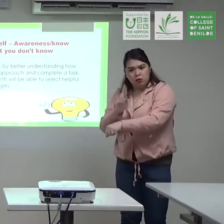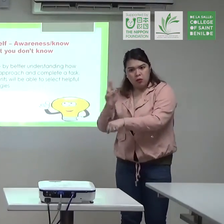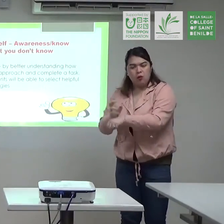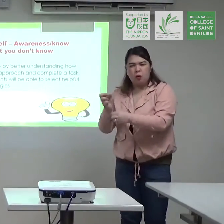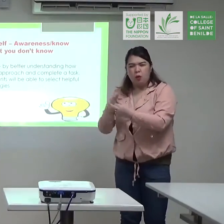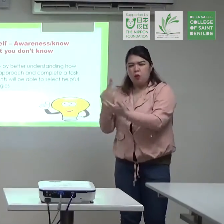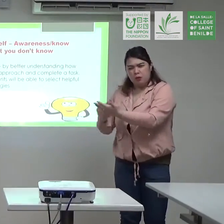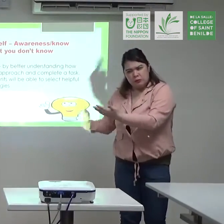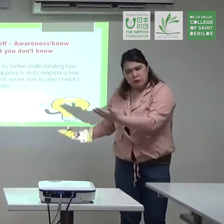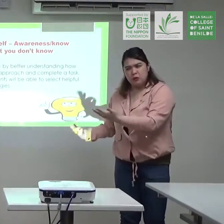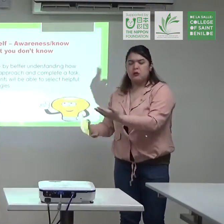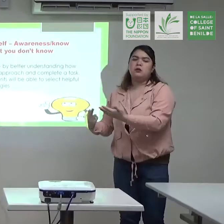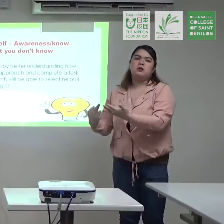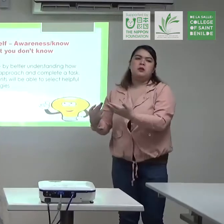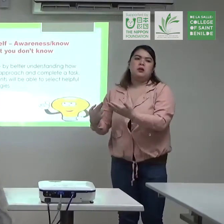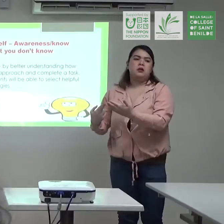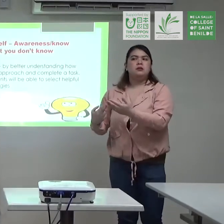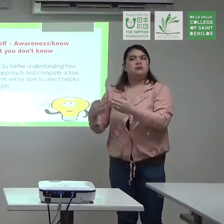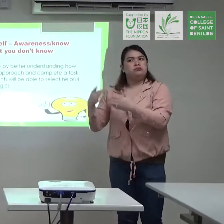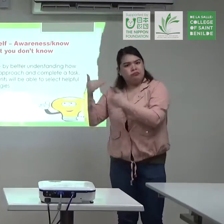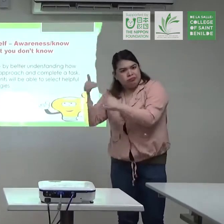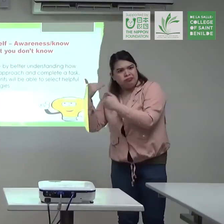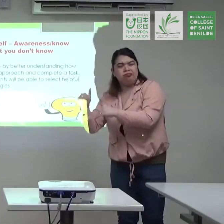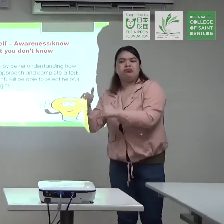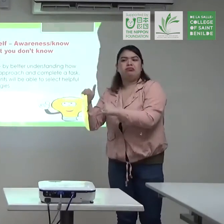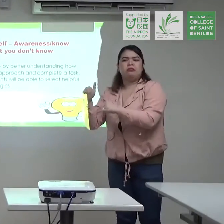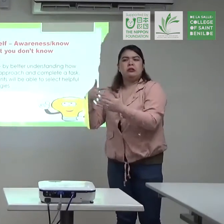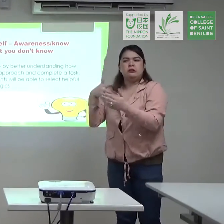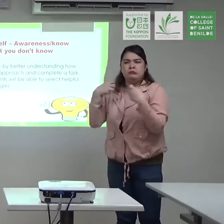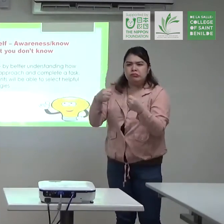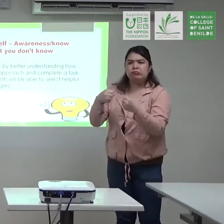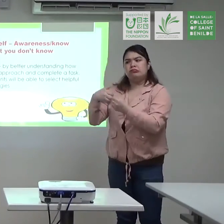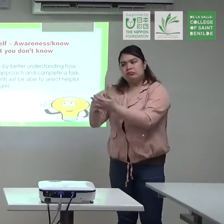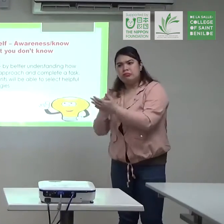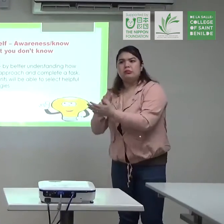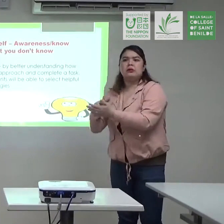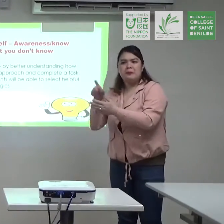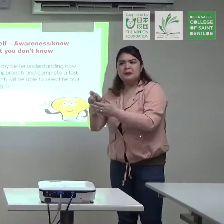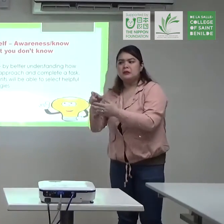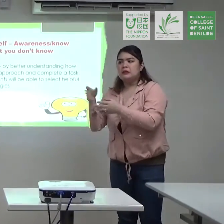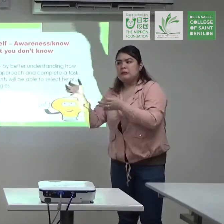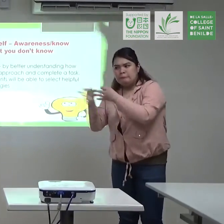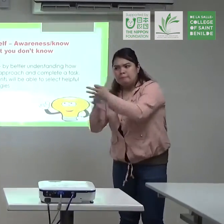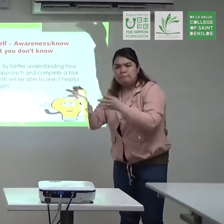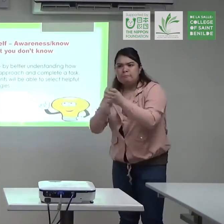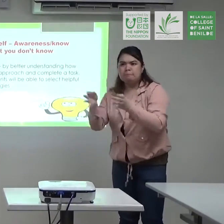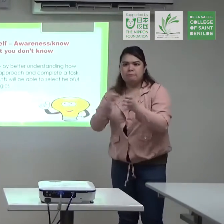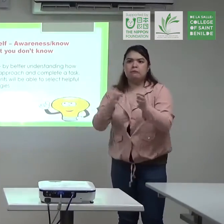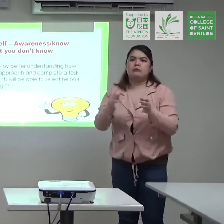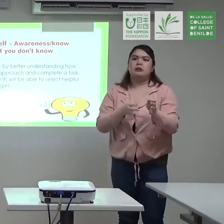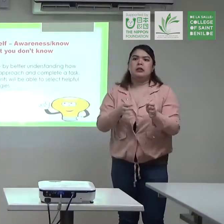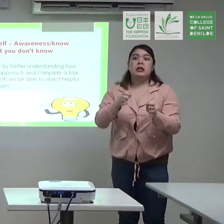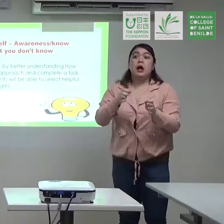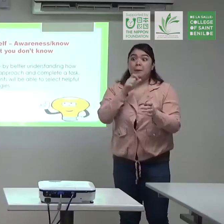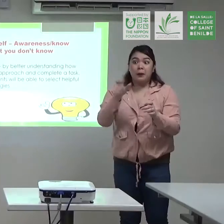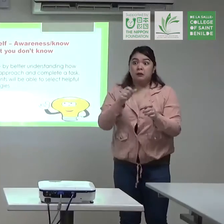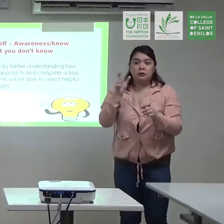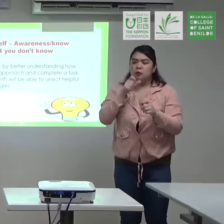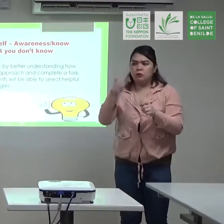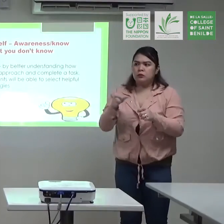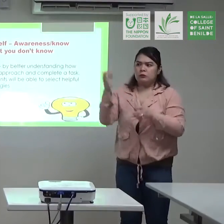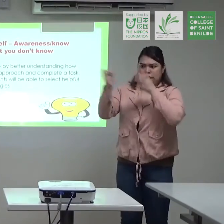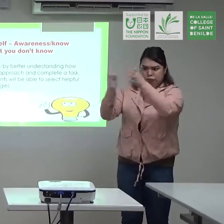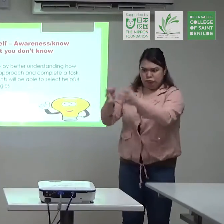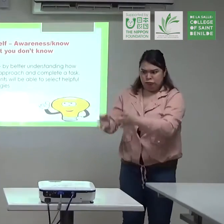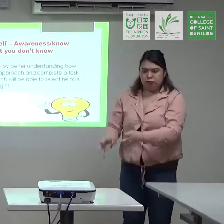their strengths, their limitations, their weaknesses. In short, they should go through some